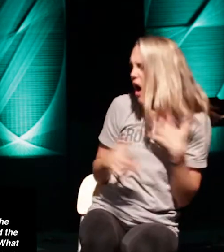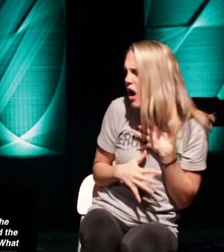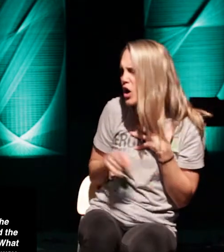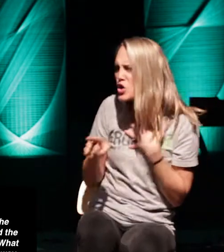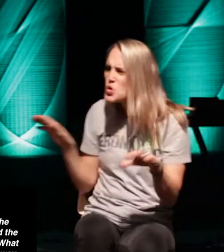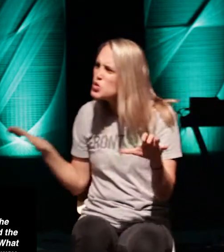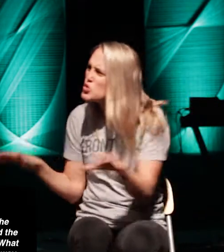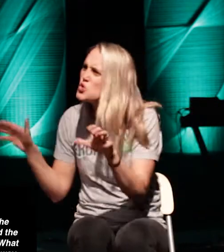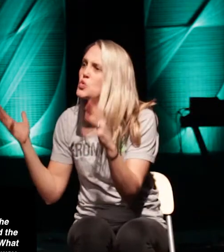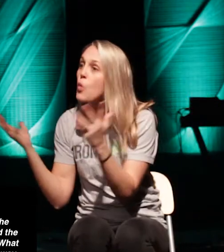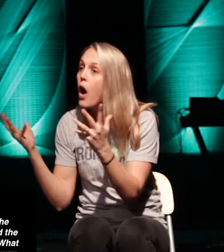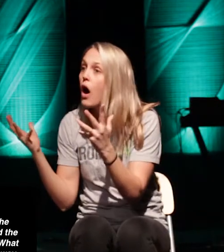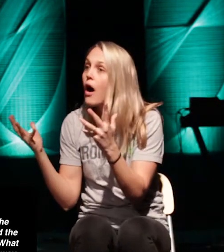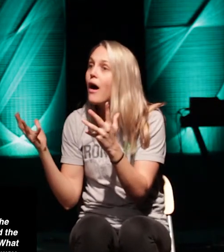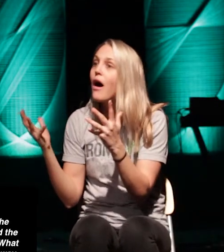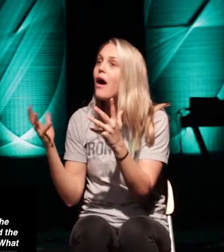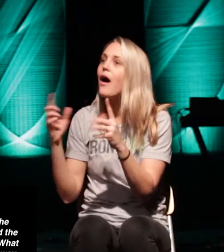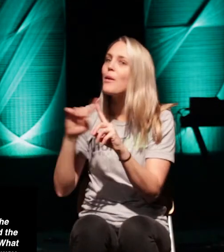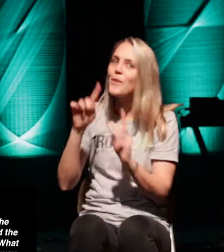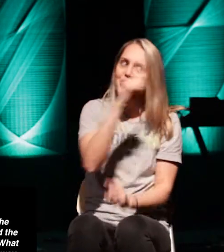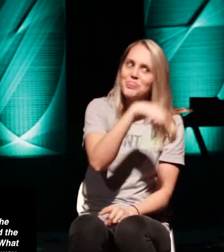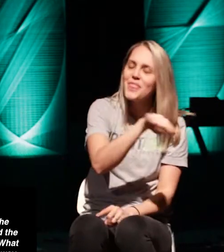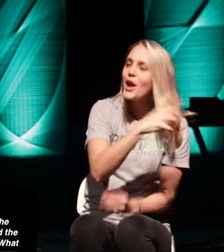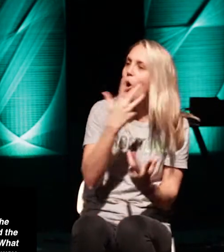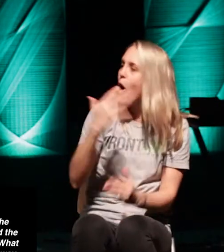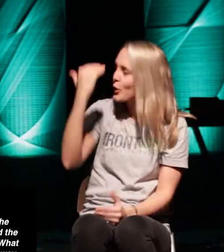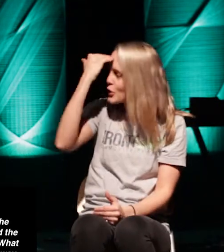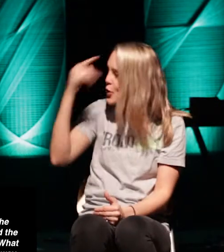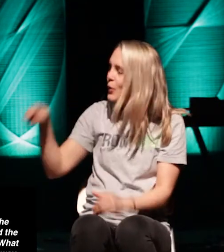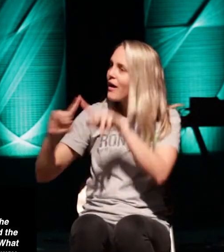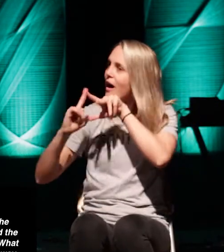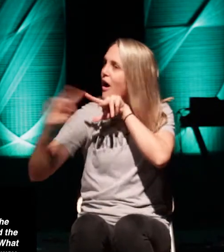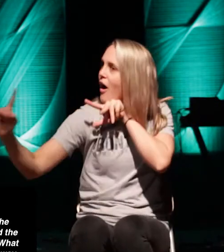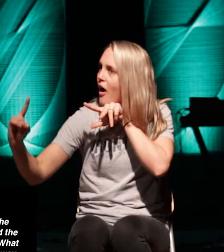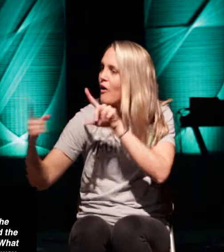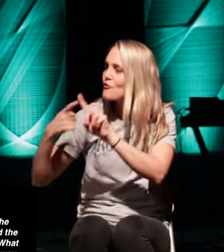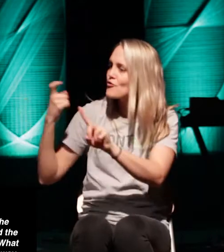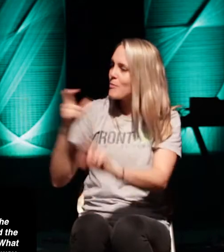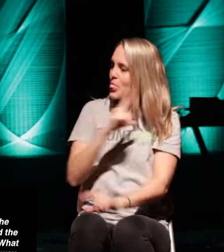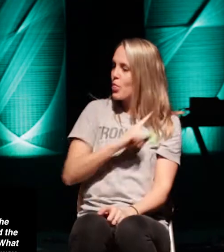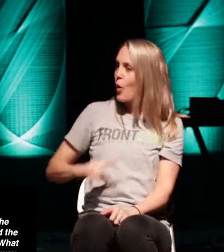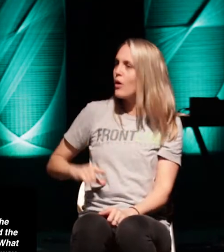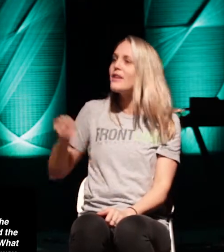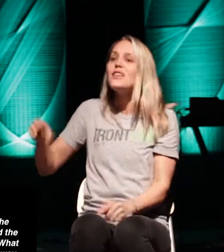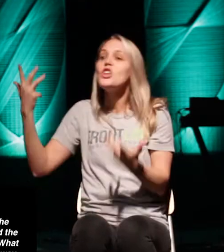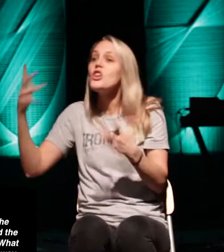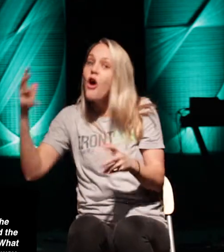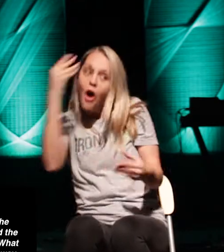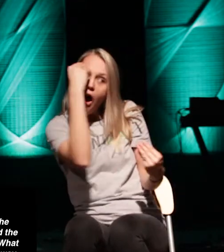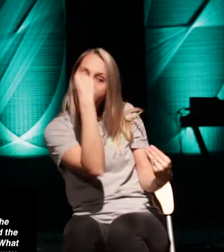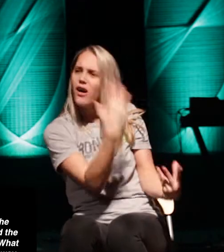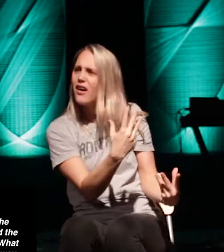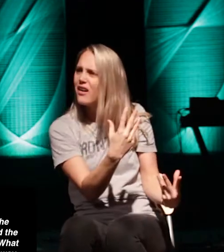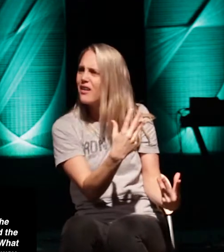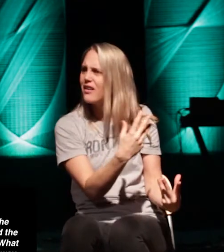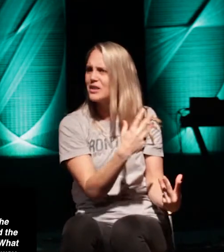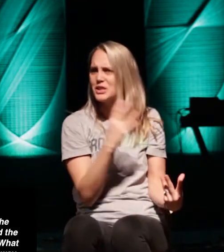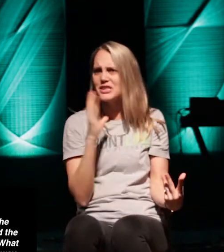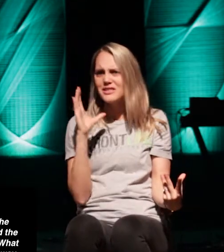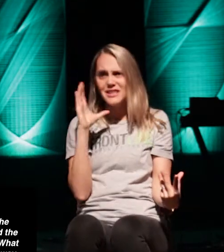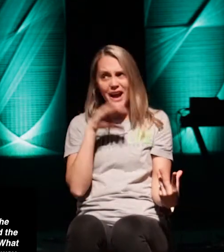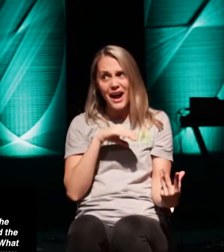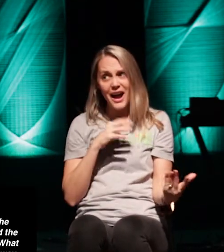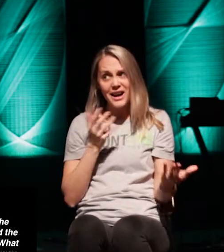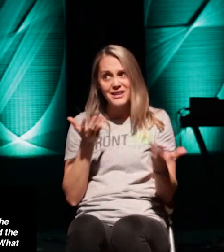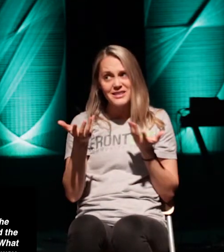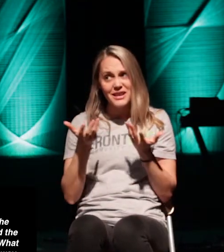done? They knew he was running away from the Lord because he had already told them so. What an odd conversation. Can I just say,